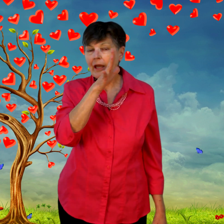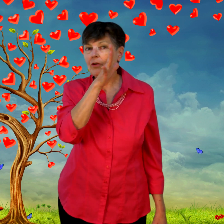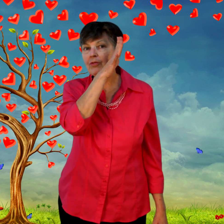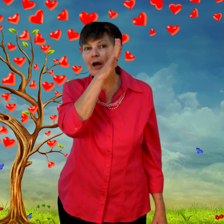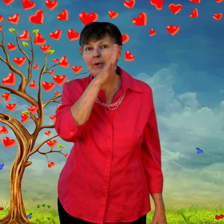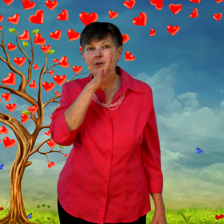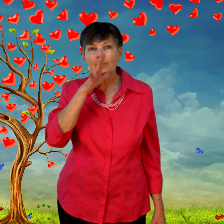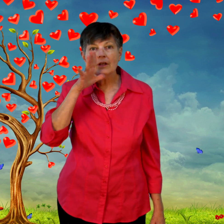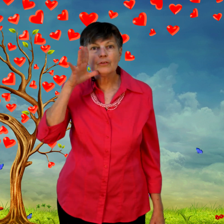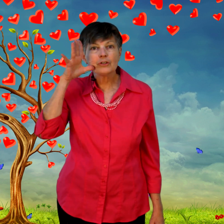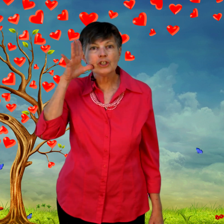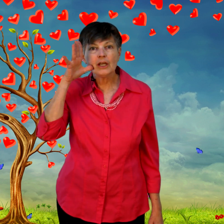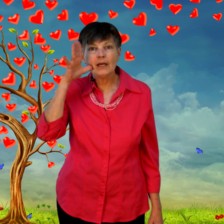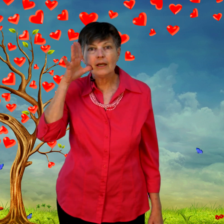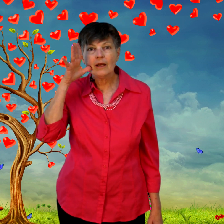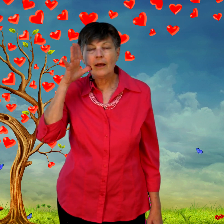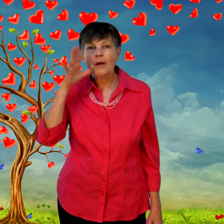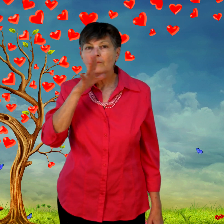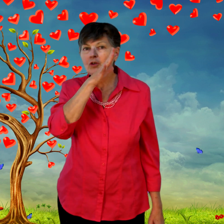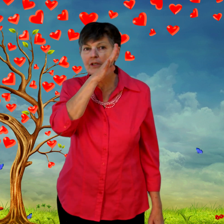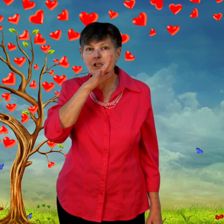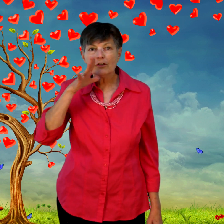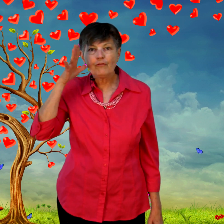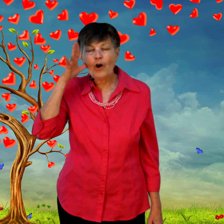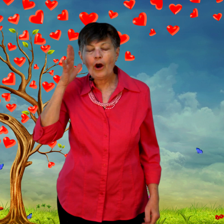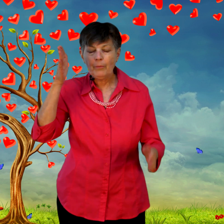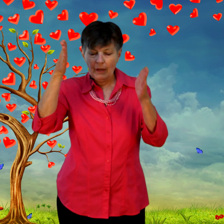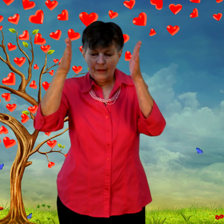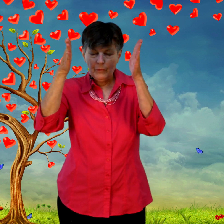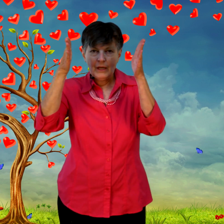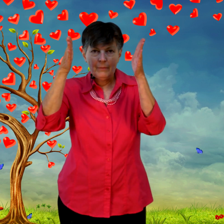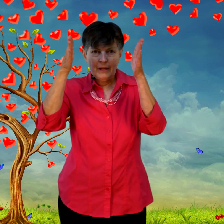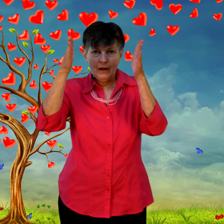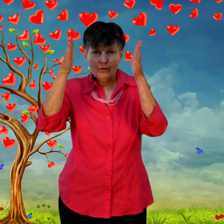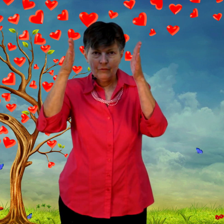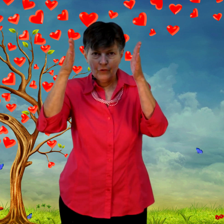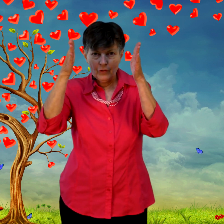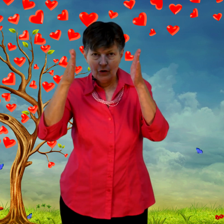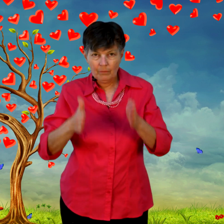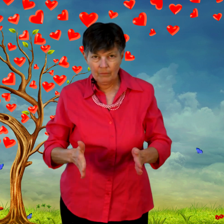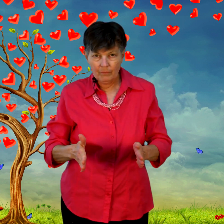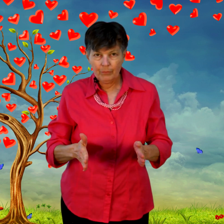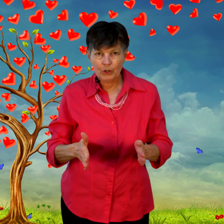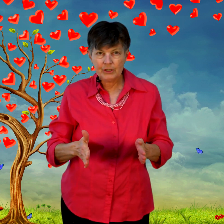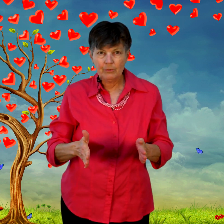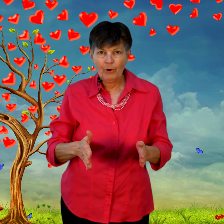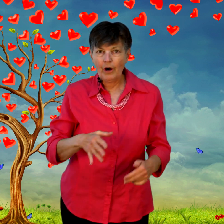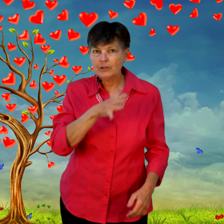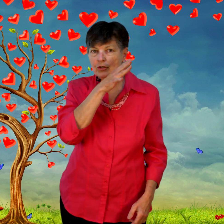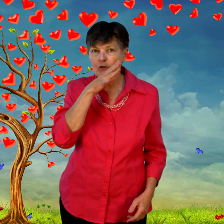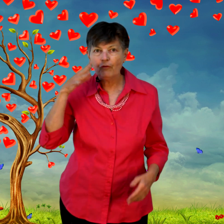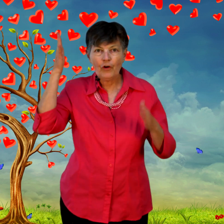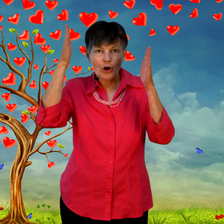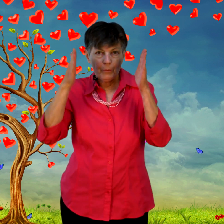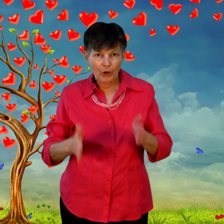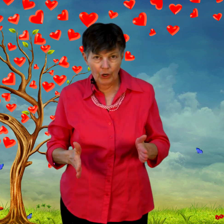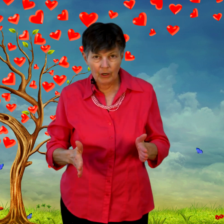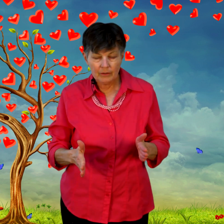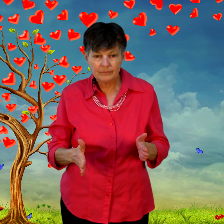your thumb underneath your chin. So this is farm, and then we come down for the person part. So farmer